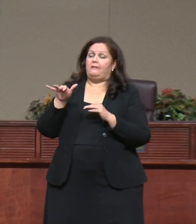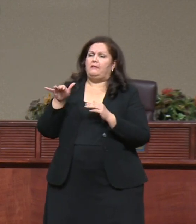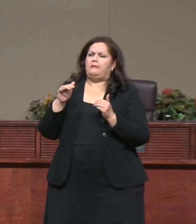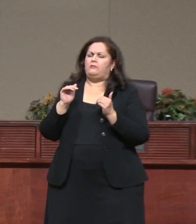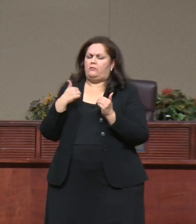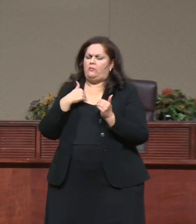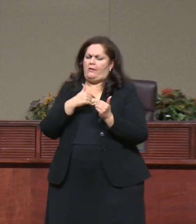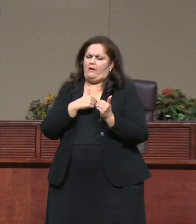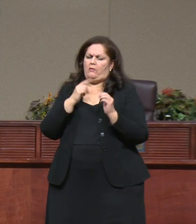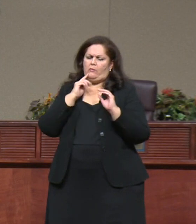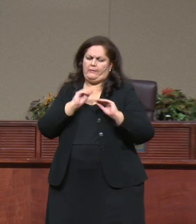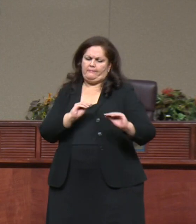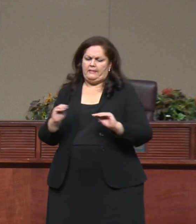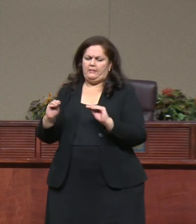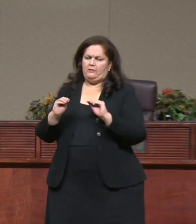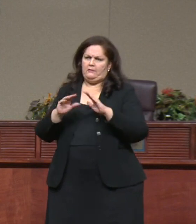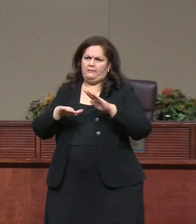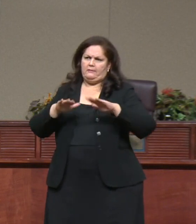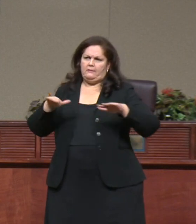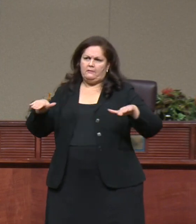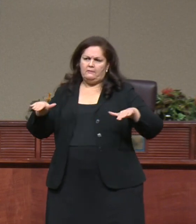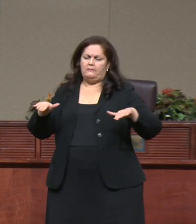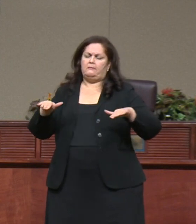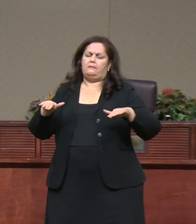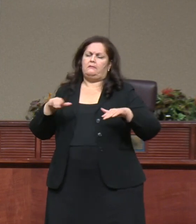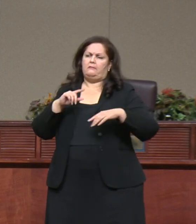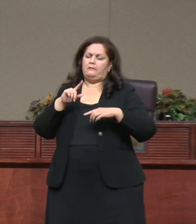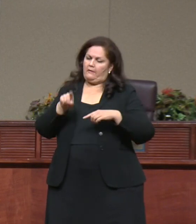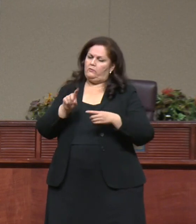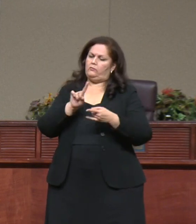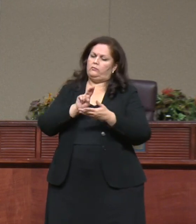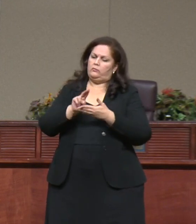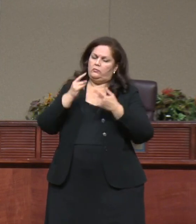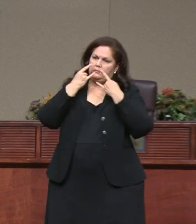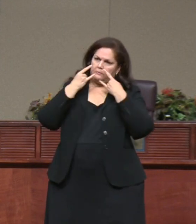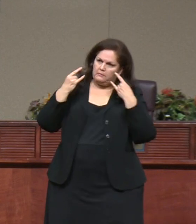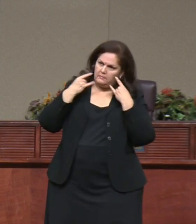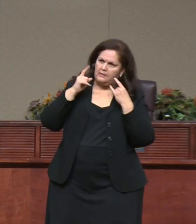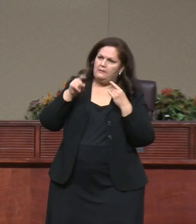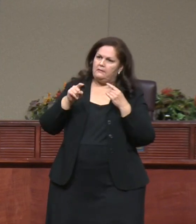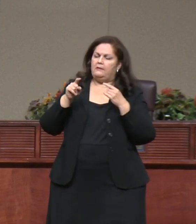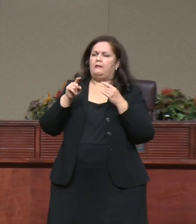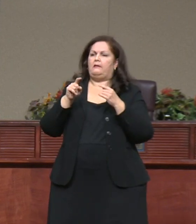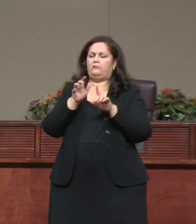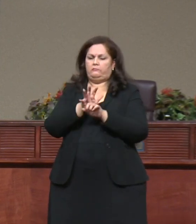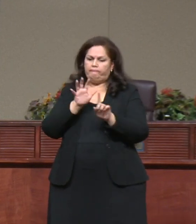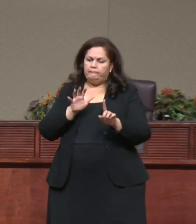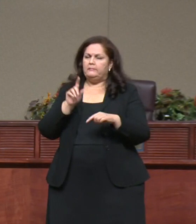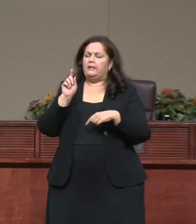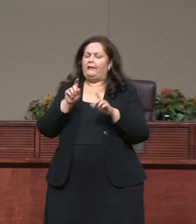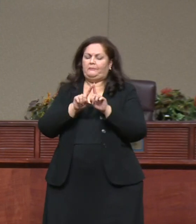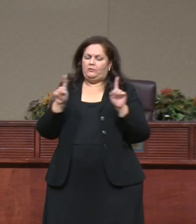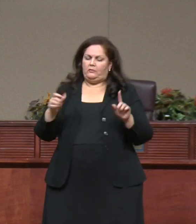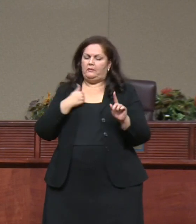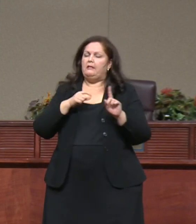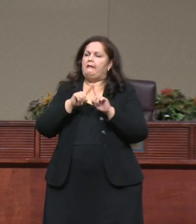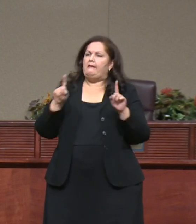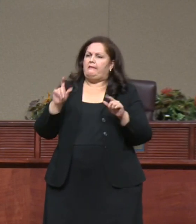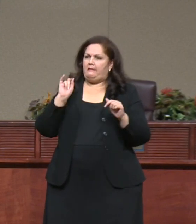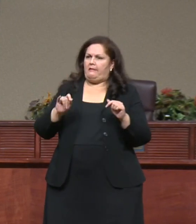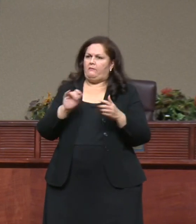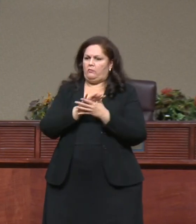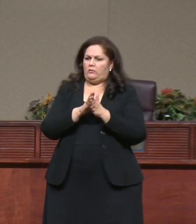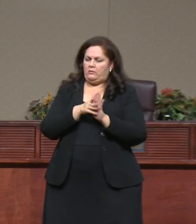we educate our children into wearing masks and taking these protective steps? And we learn by